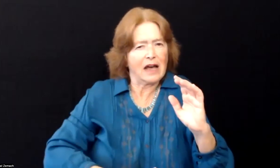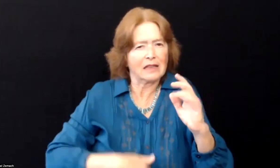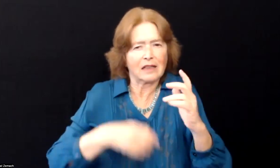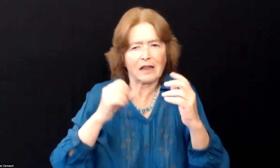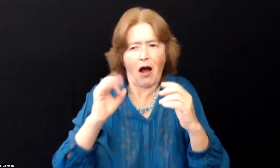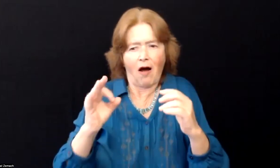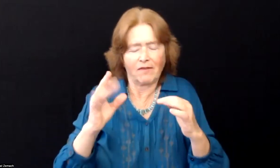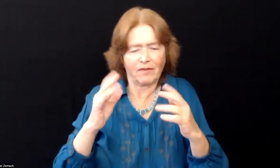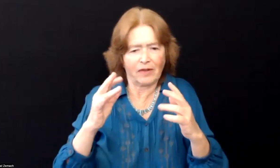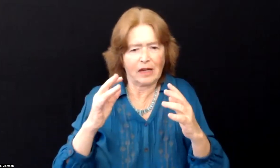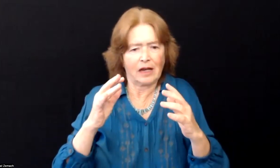no sense